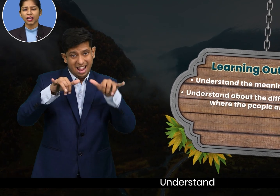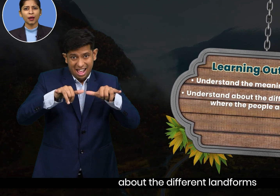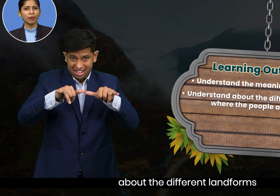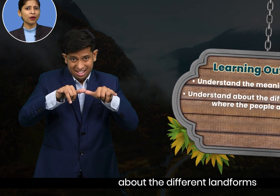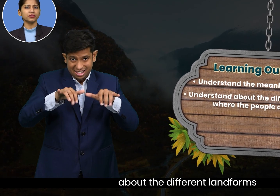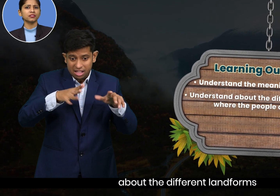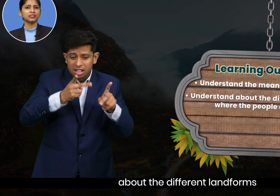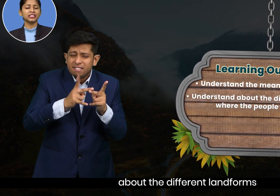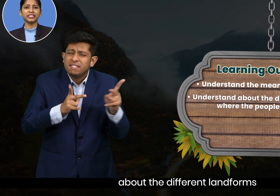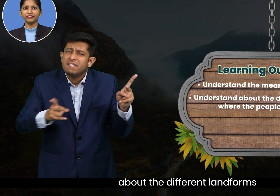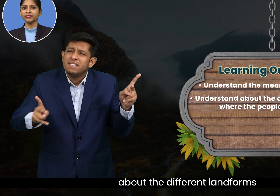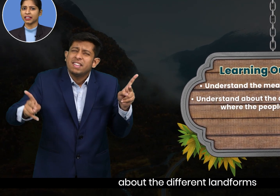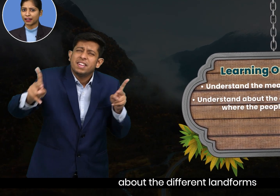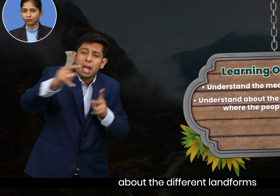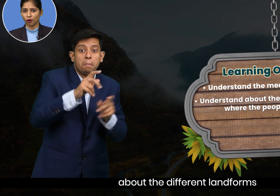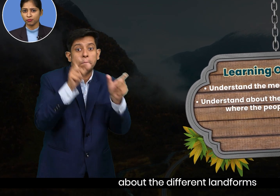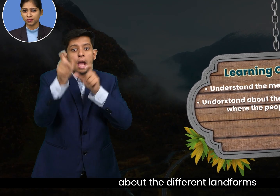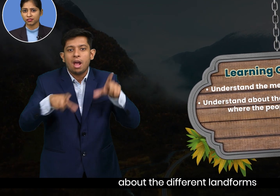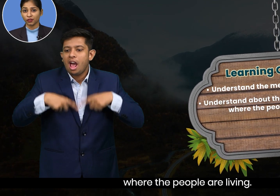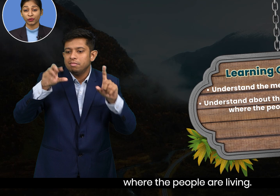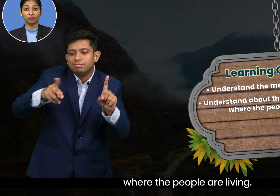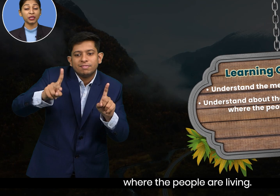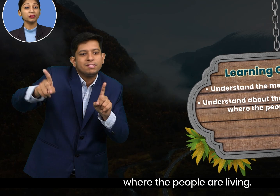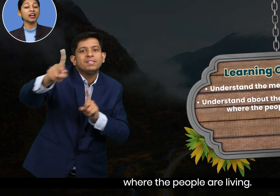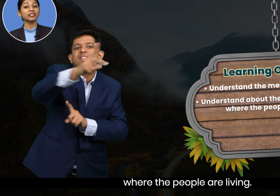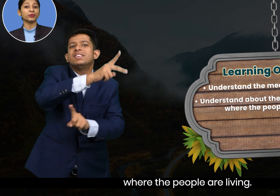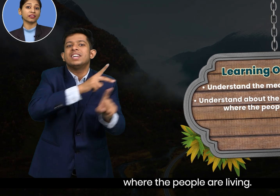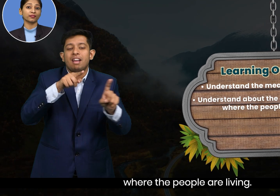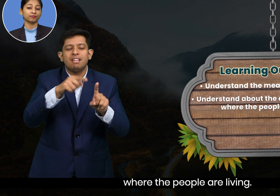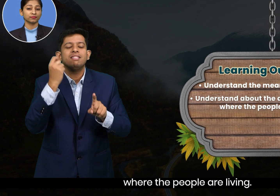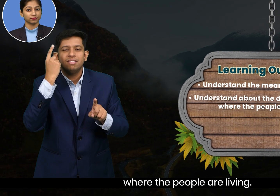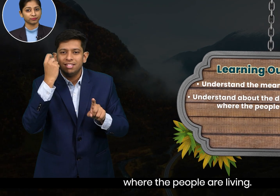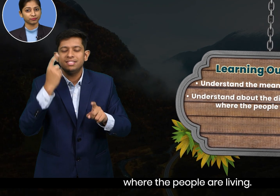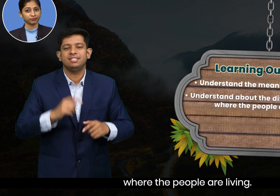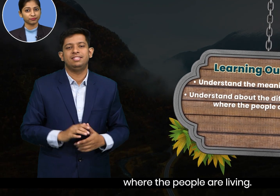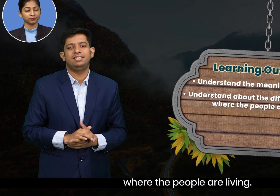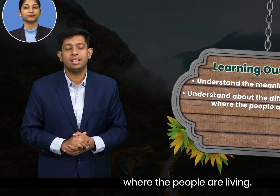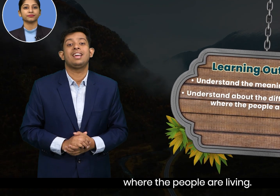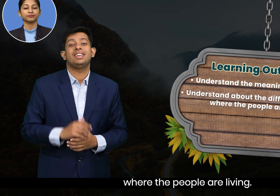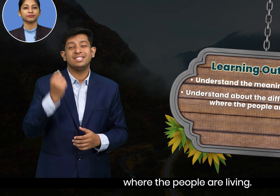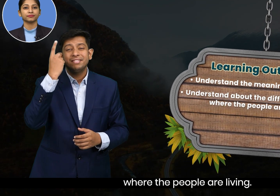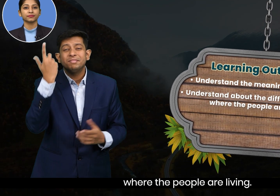Understand about the different landforms where the people are living.